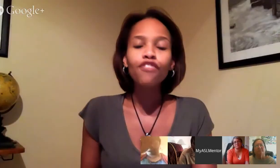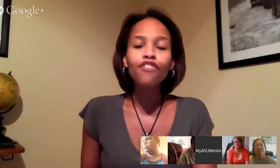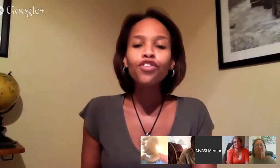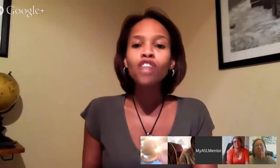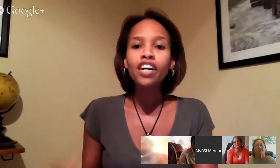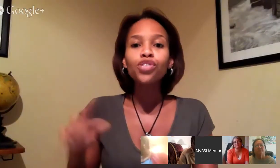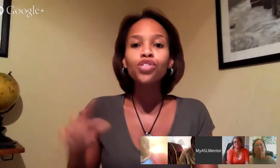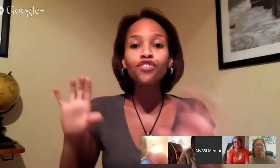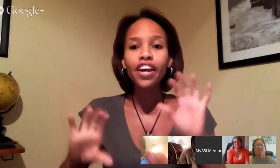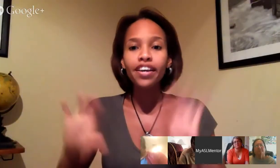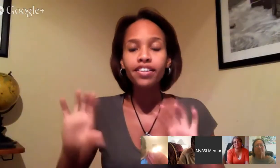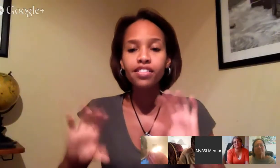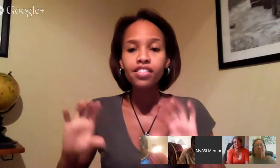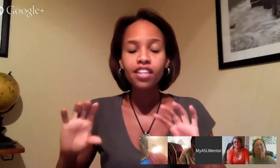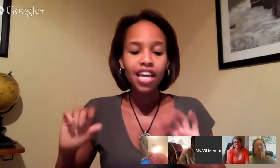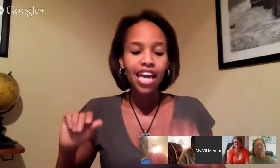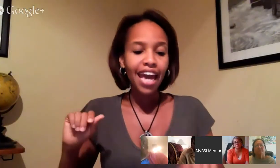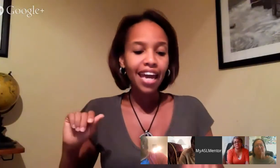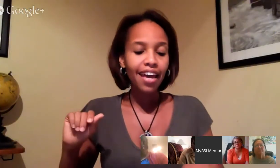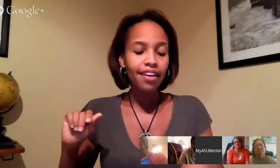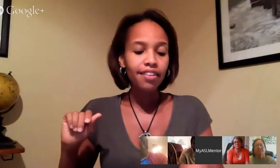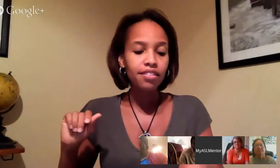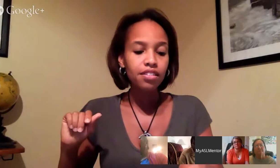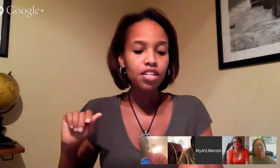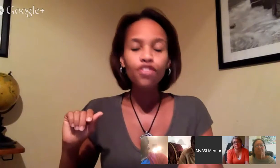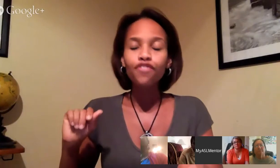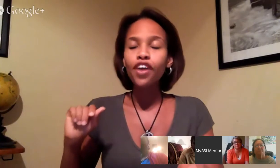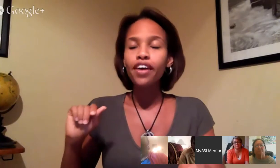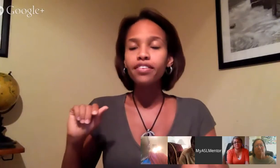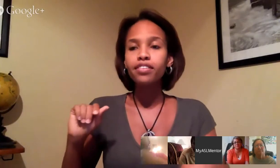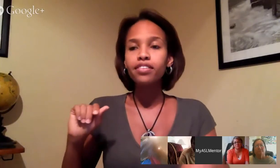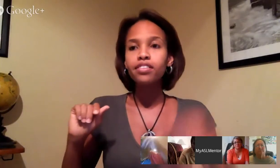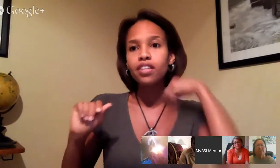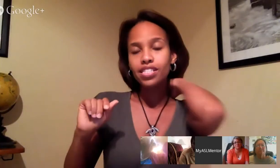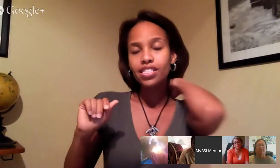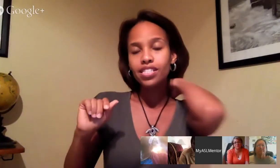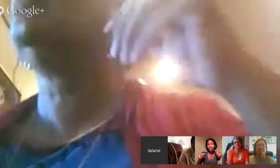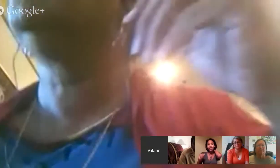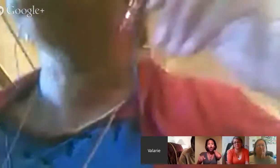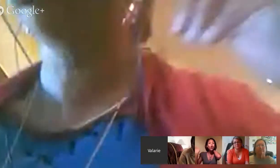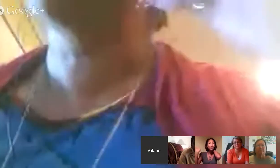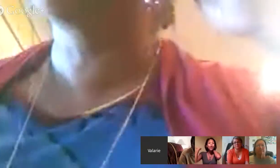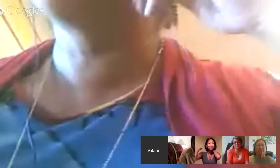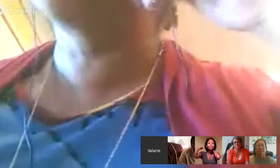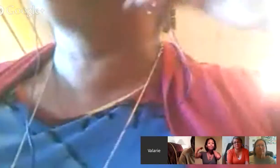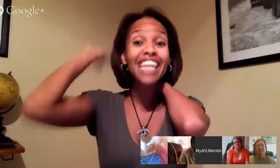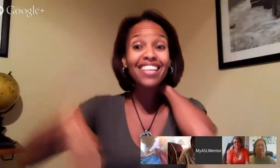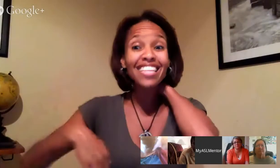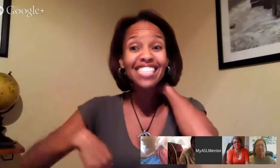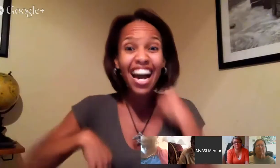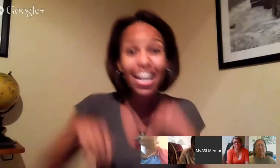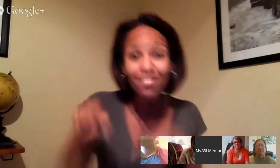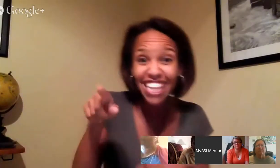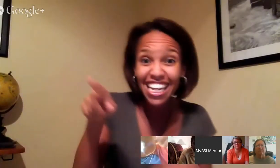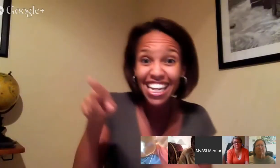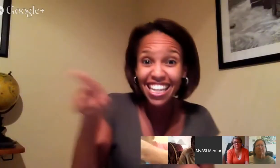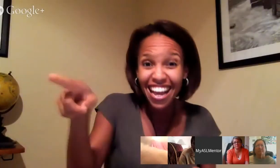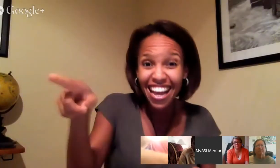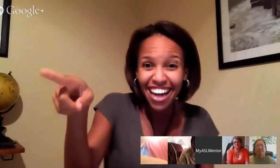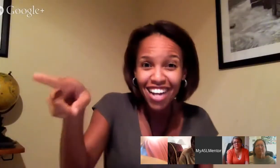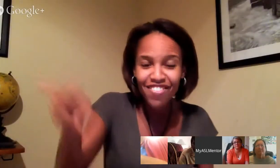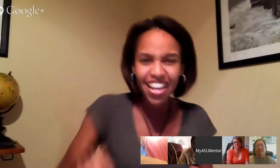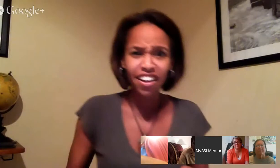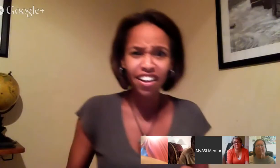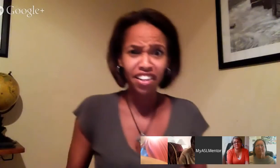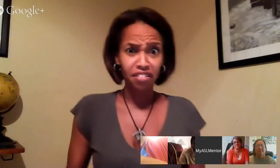if you were talking to a friend and the friend said, oh, I'm dating this guy, I'm dating that guy